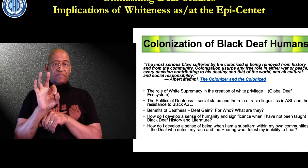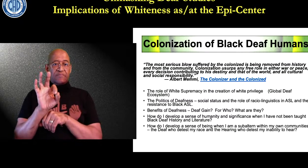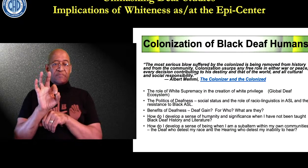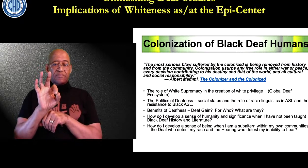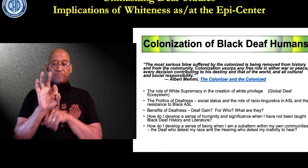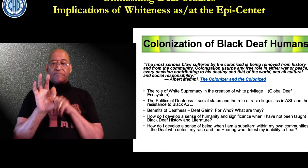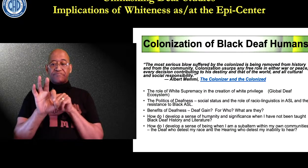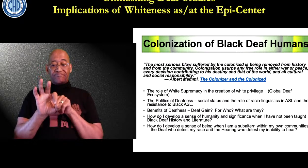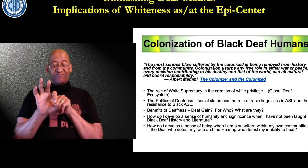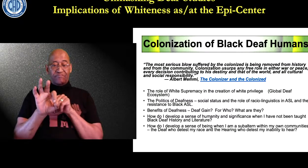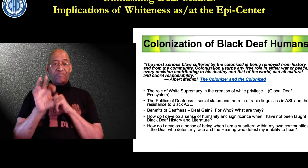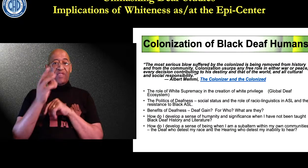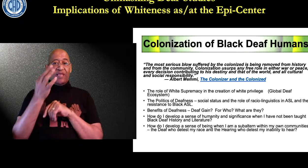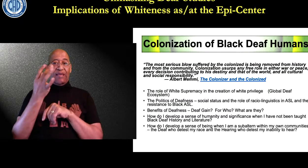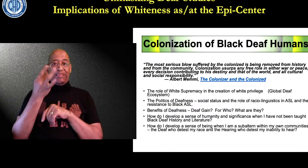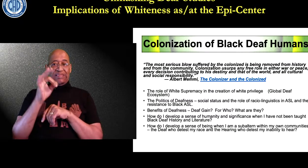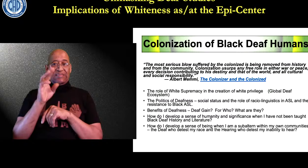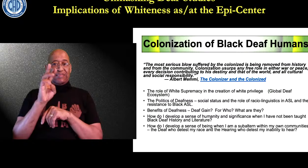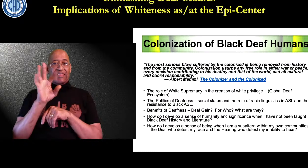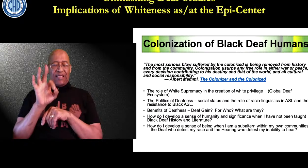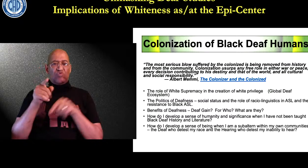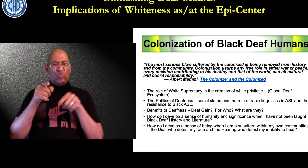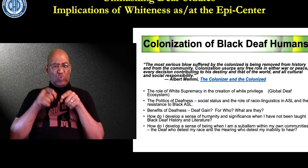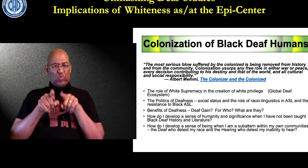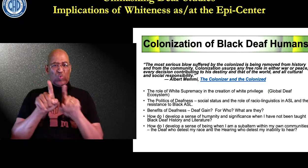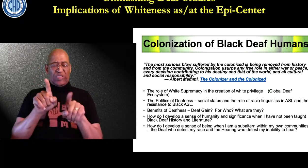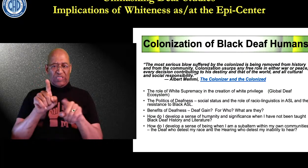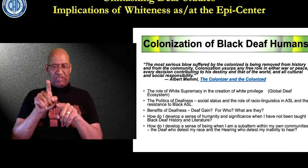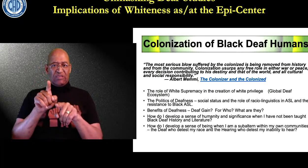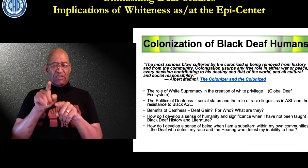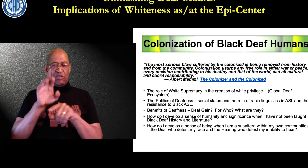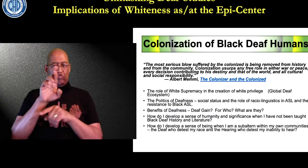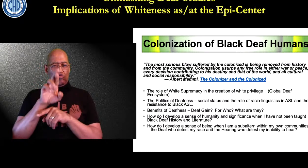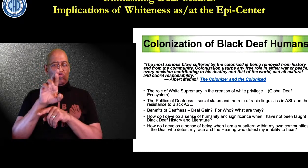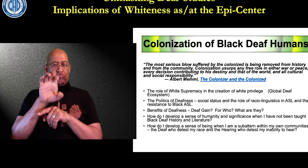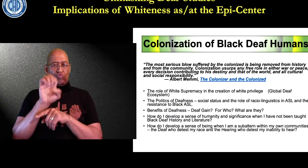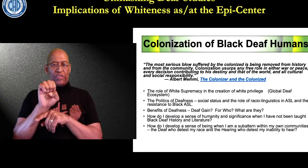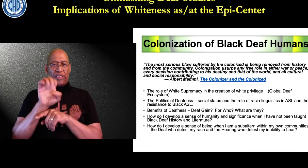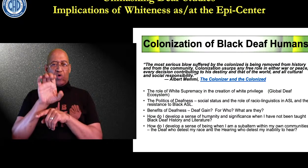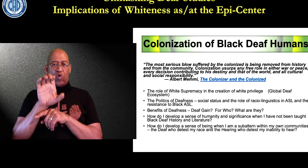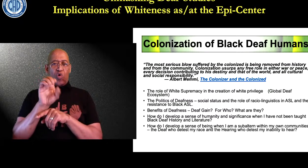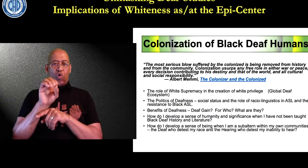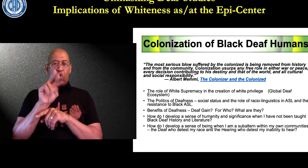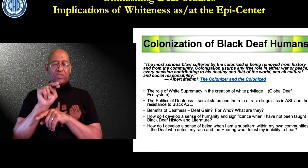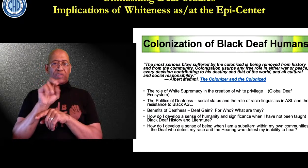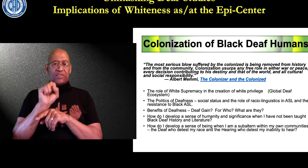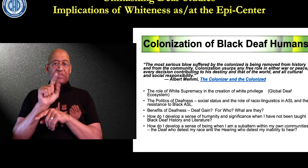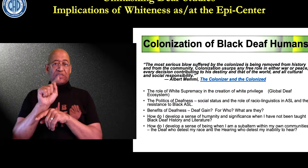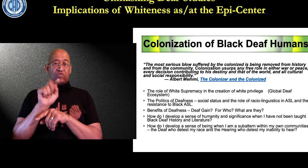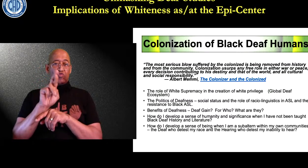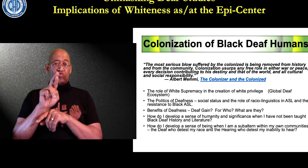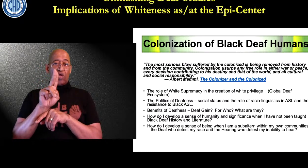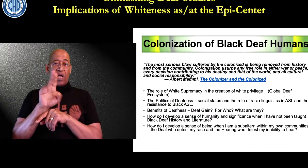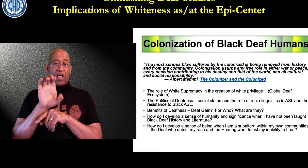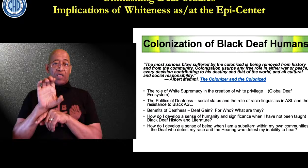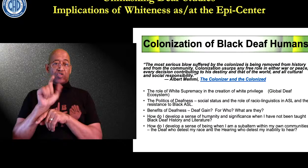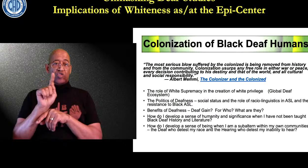The first school for the deaf was in 1986.